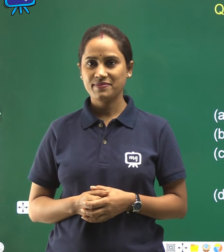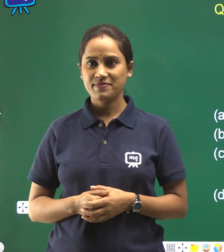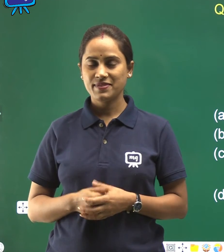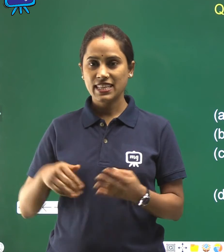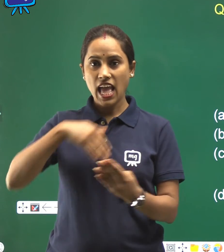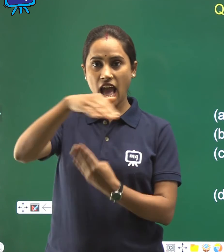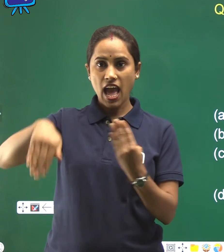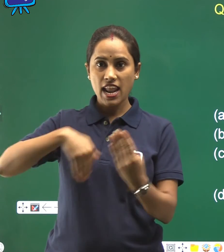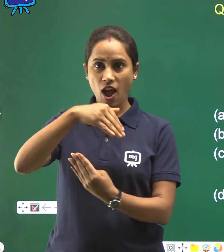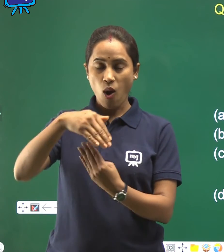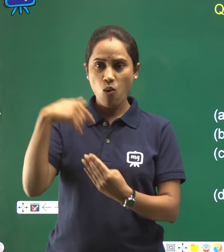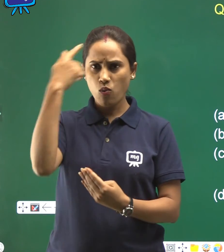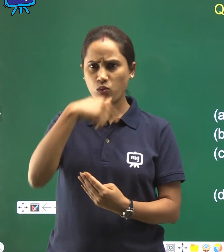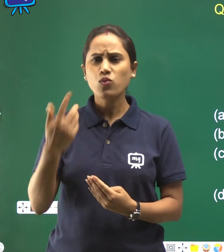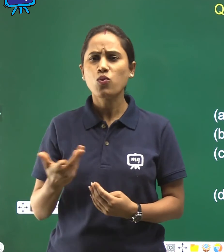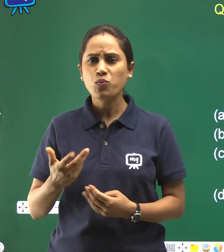Around whom